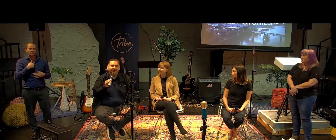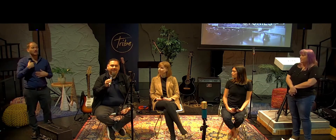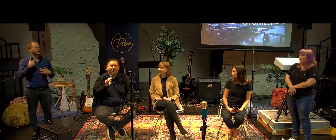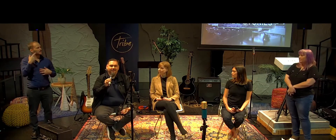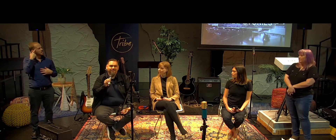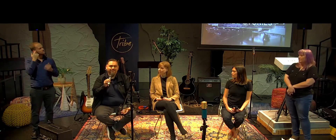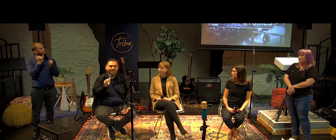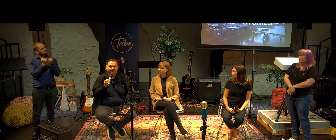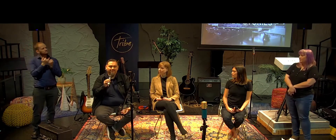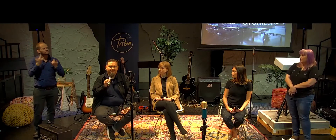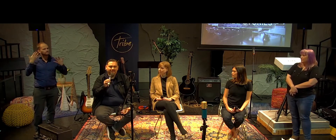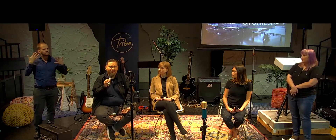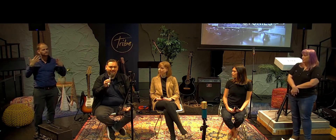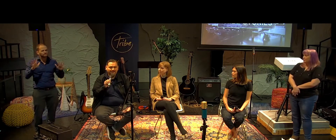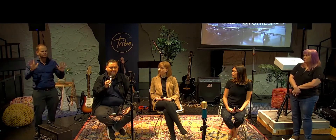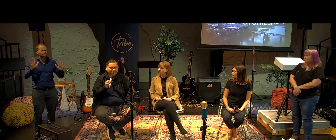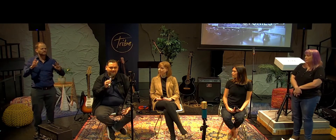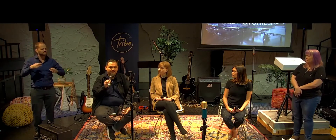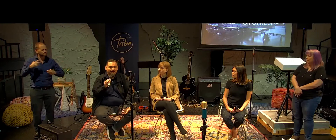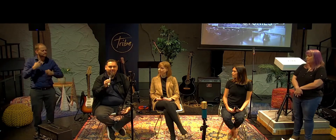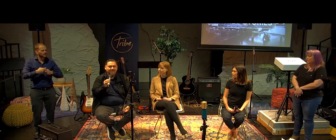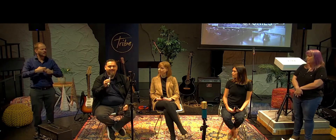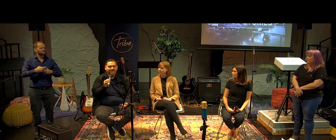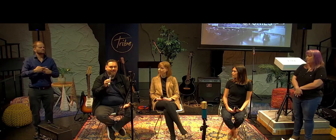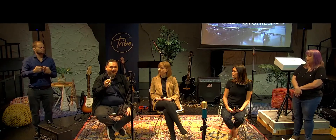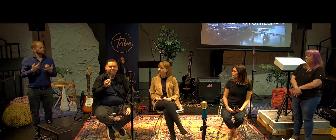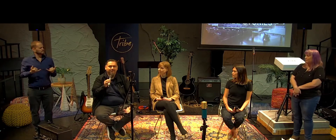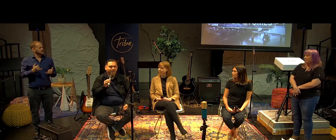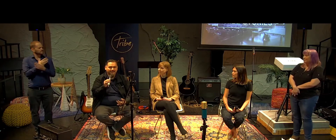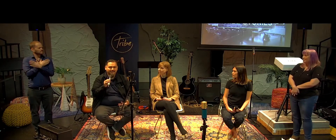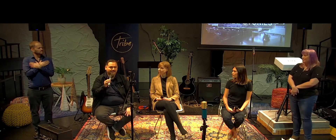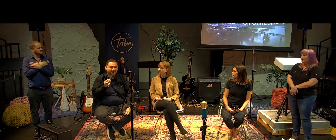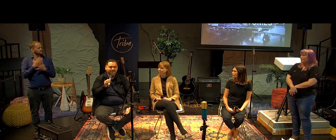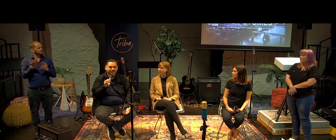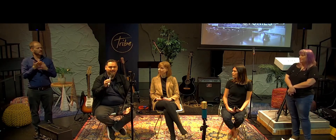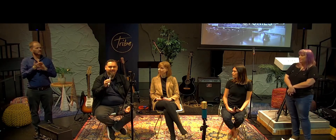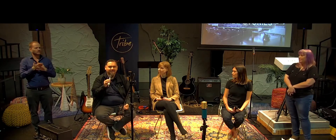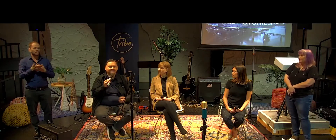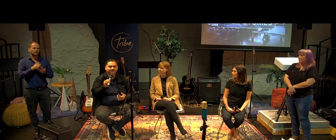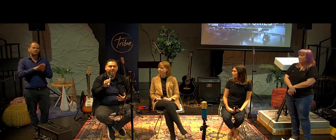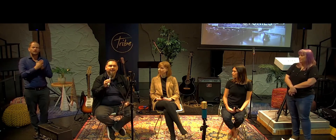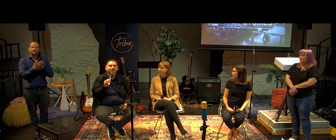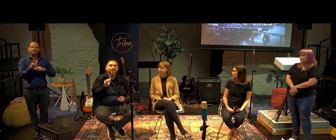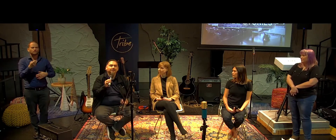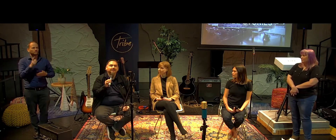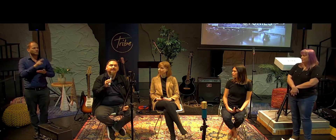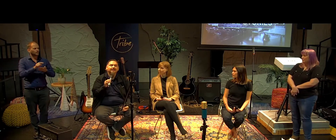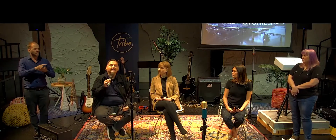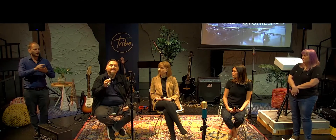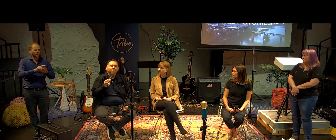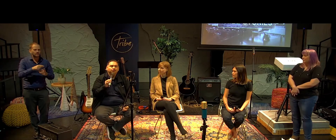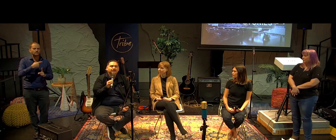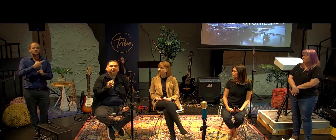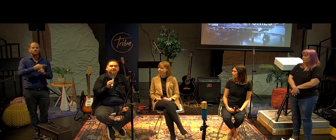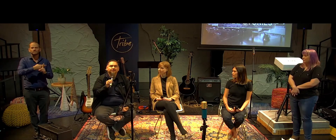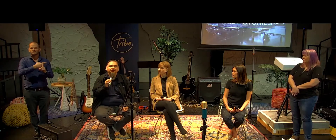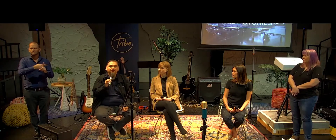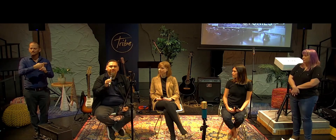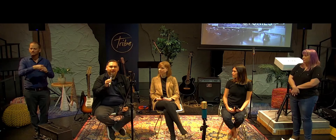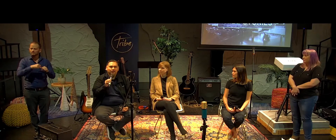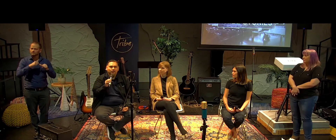hard. You know, I'll give myself a break. But that turned into a few weeks and then a few months. And so